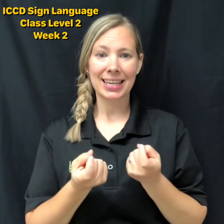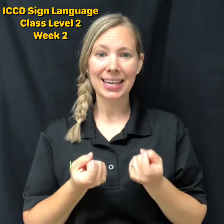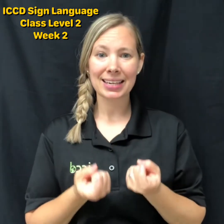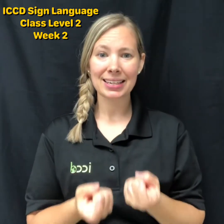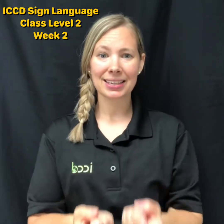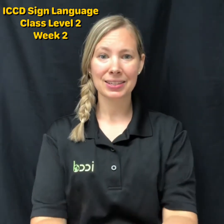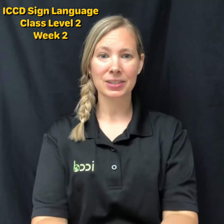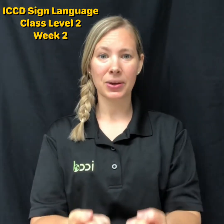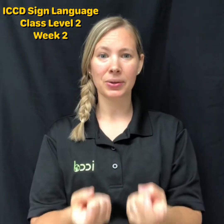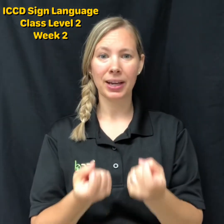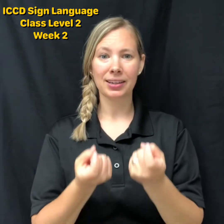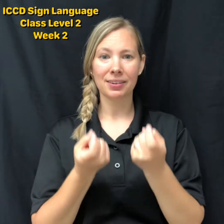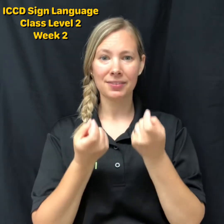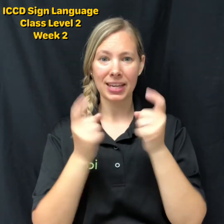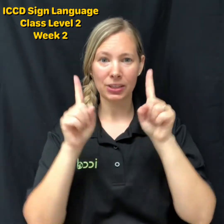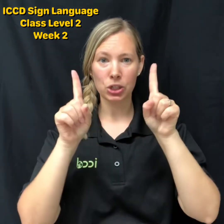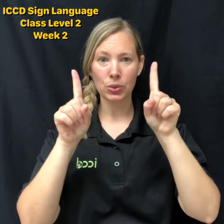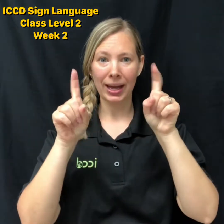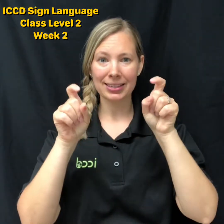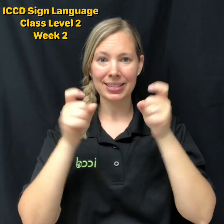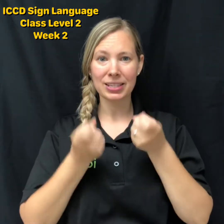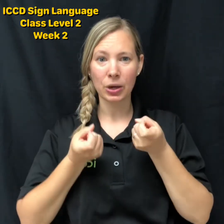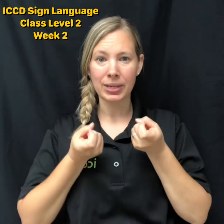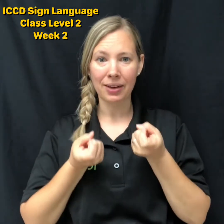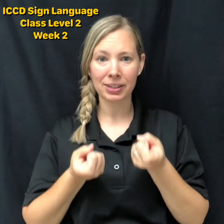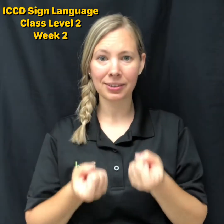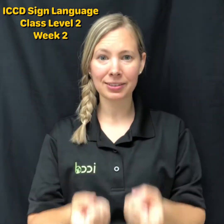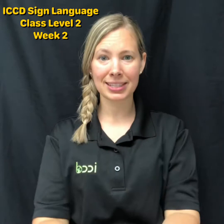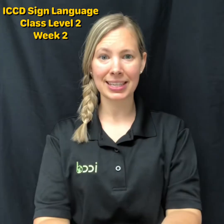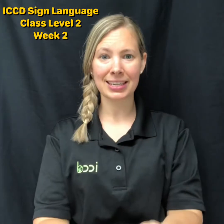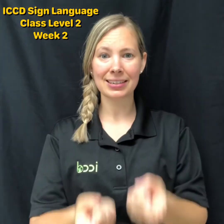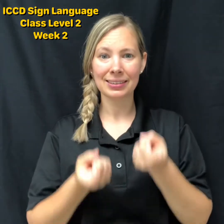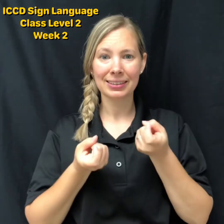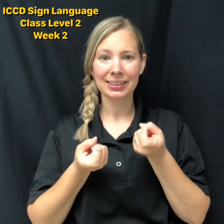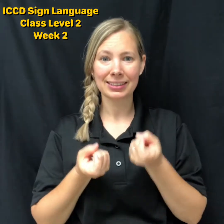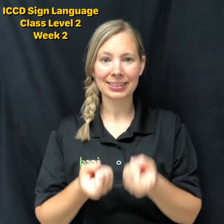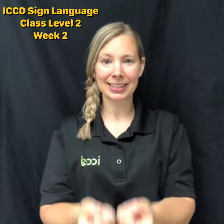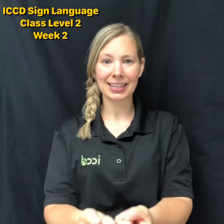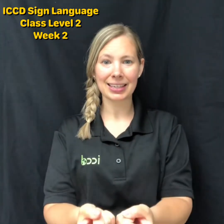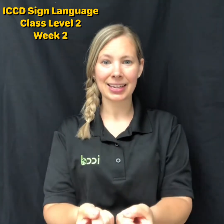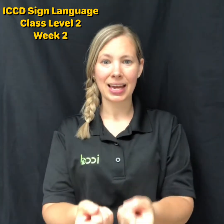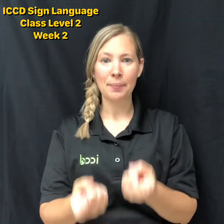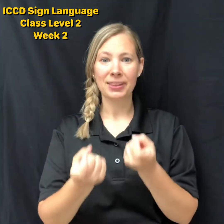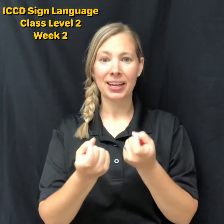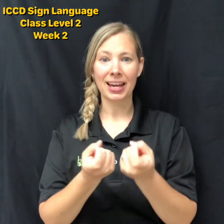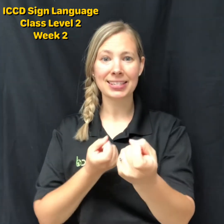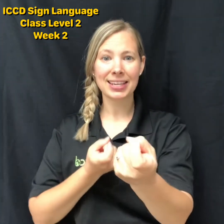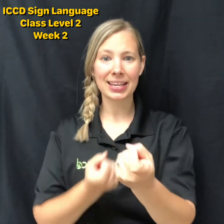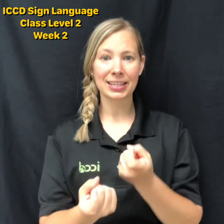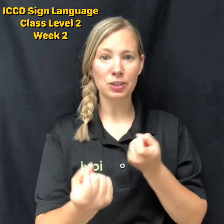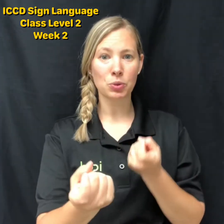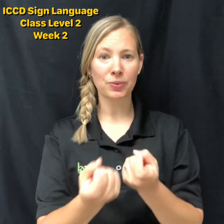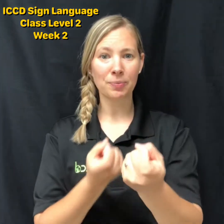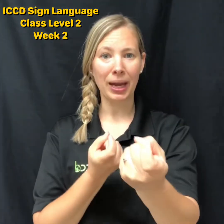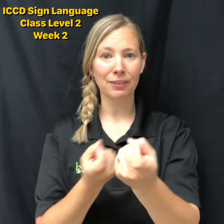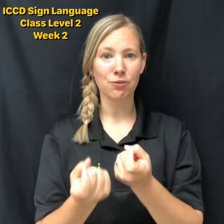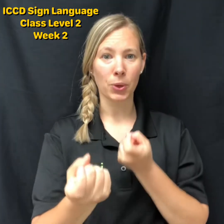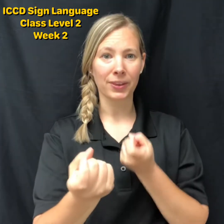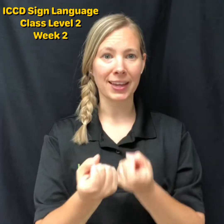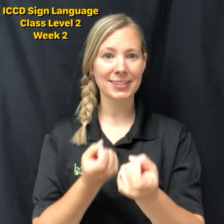Skiing, so you kind of take the two X's and go downhill, ski, but then ice skating is moving back and forth, ice